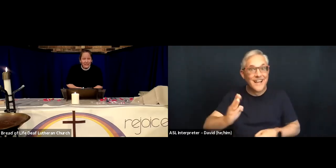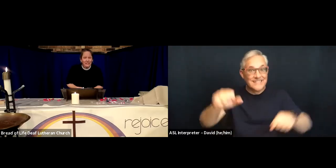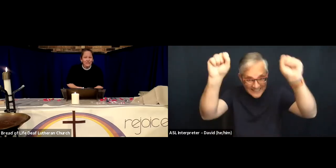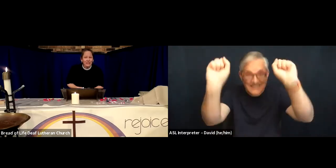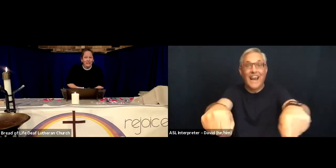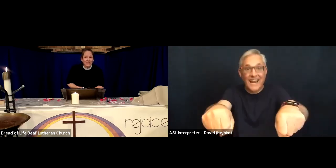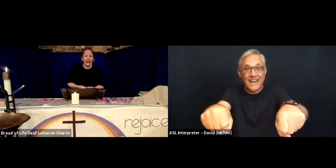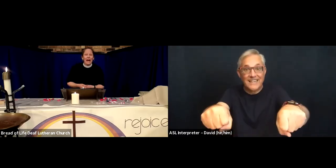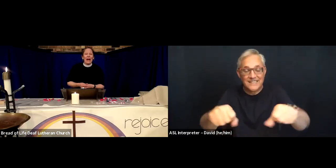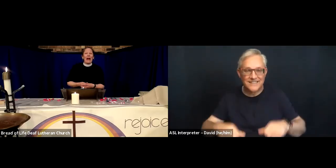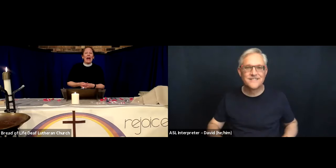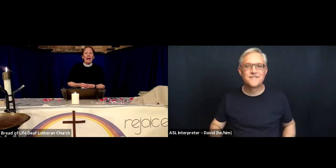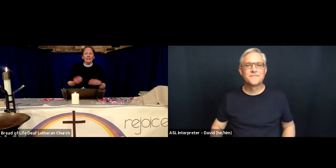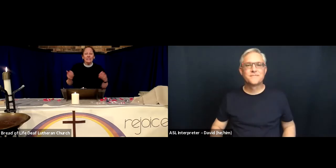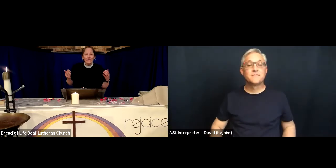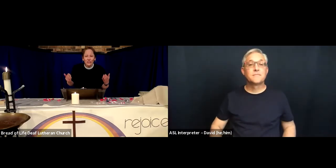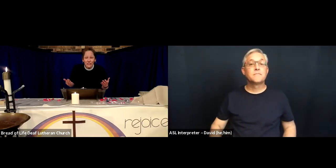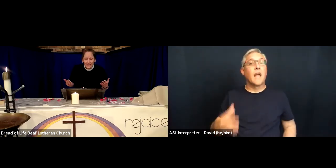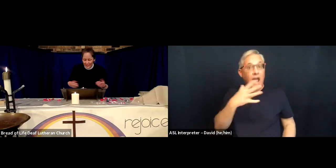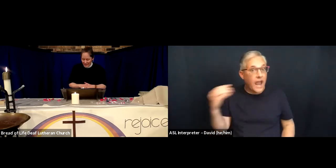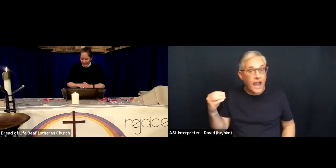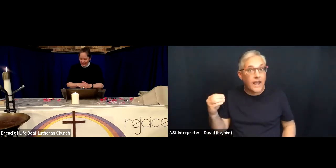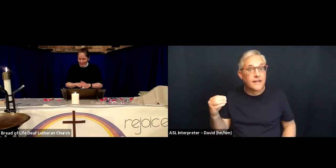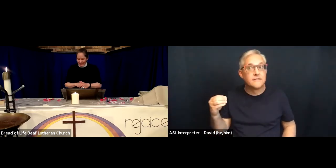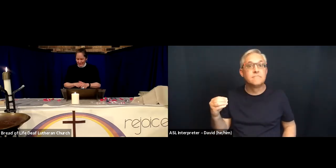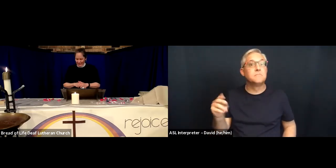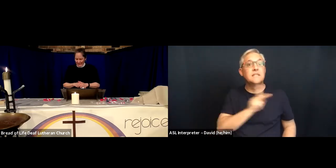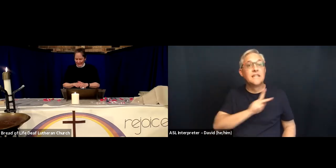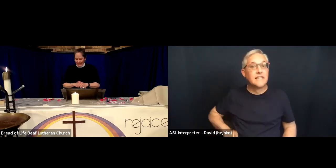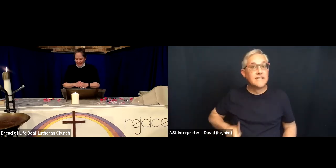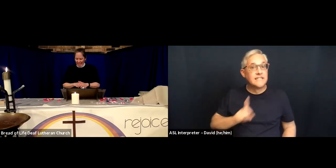And King David and Jesus.